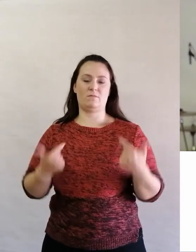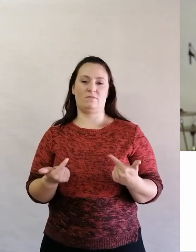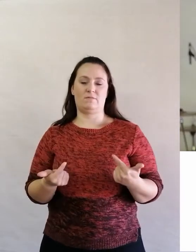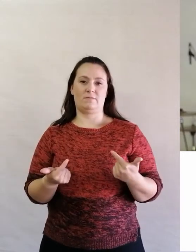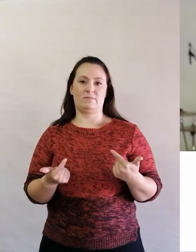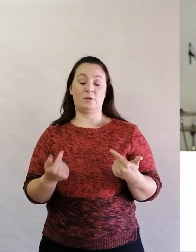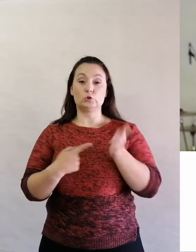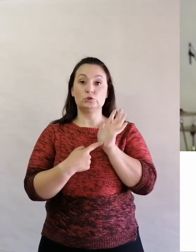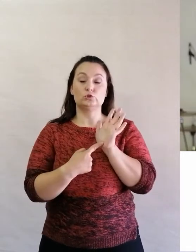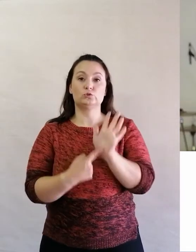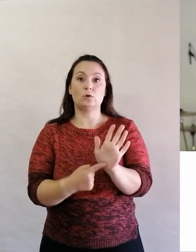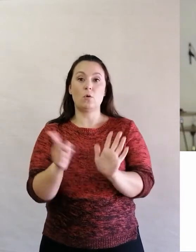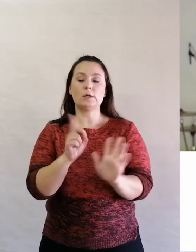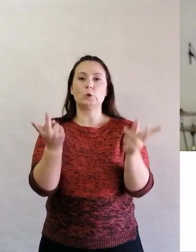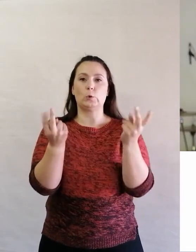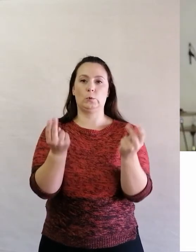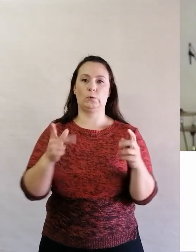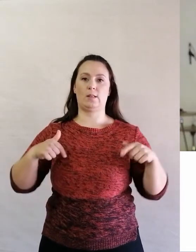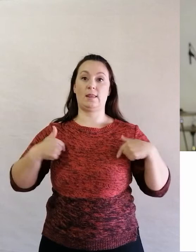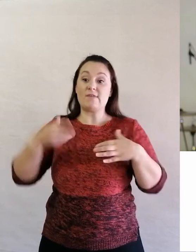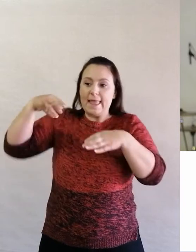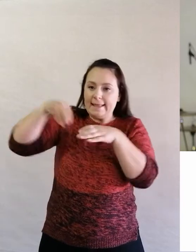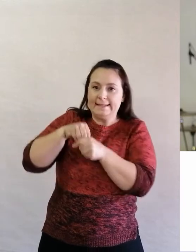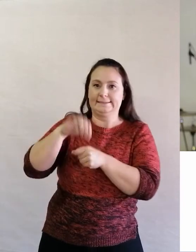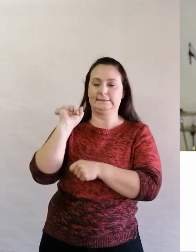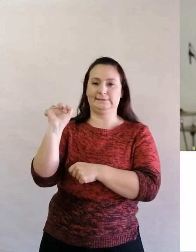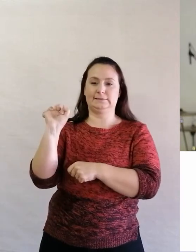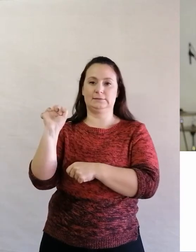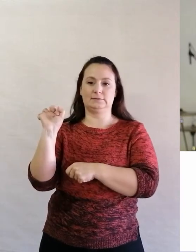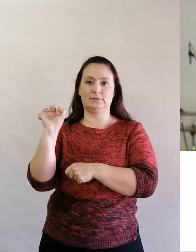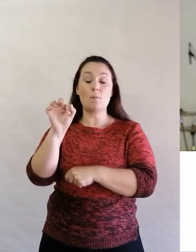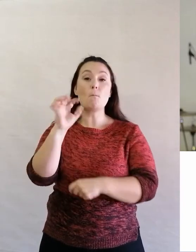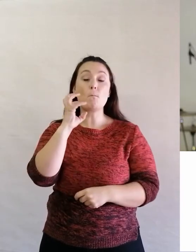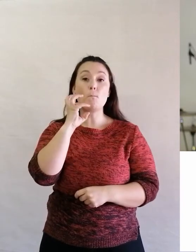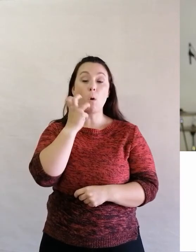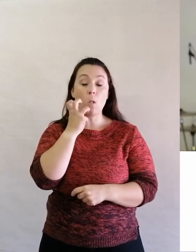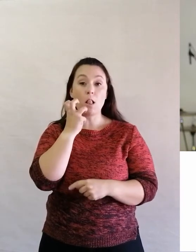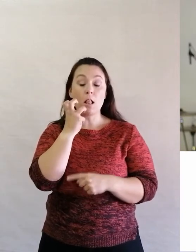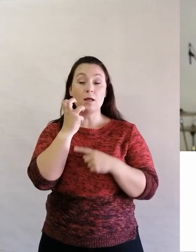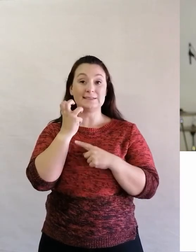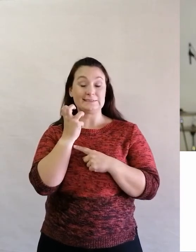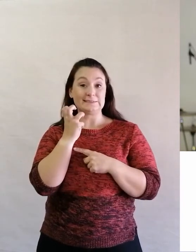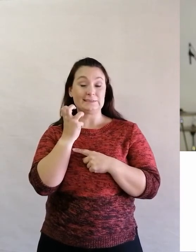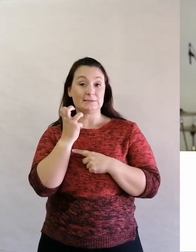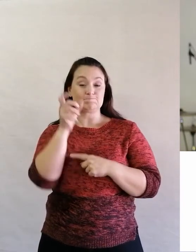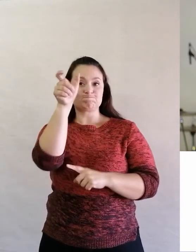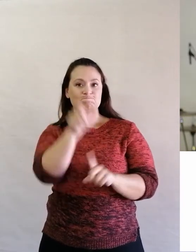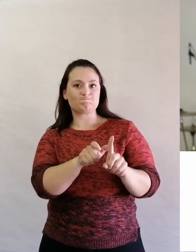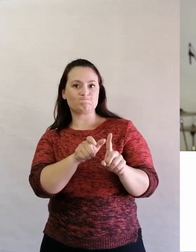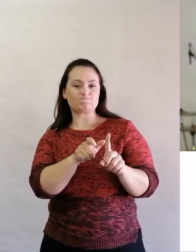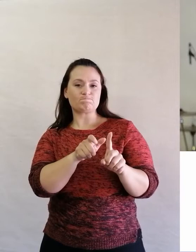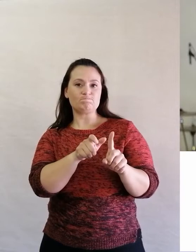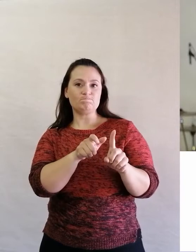possibility of a new life in Him. And Paul, who initially started out